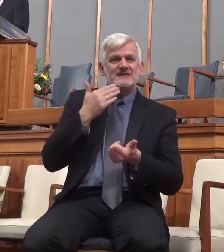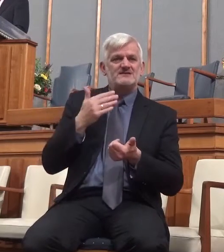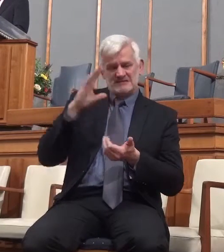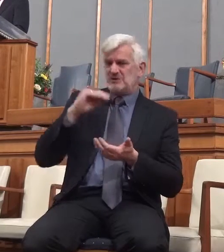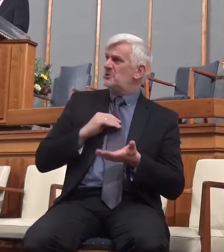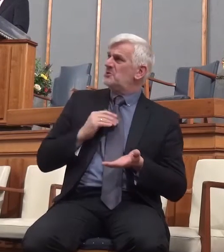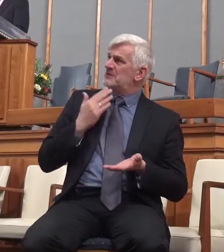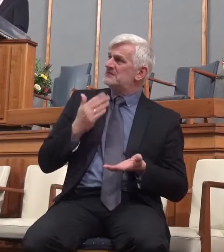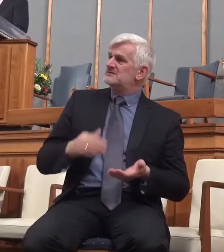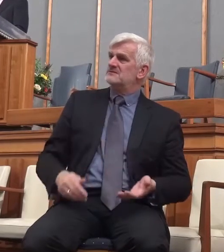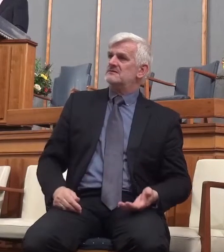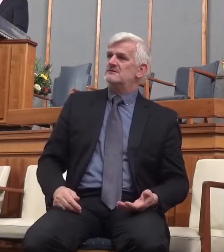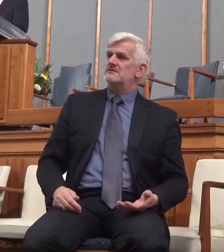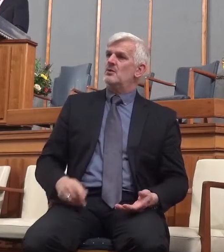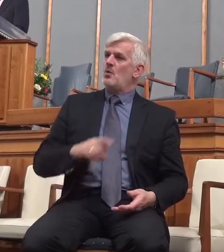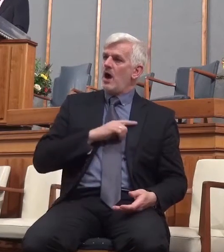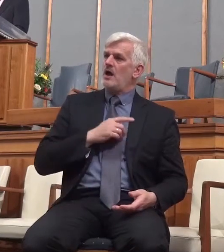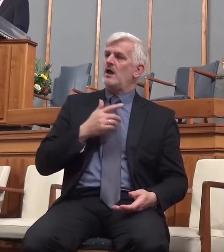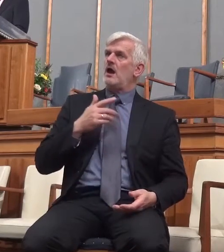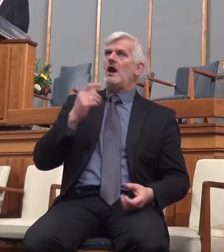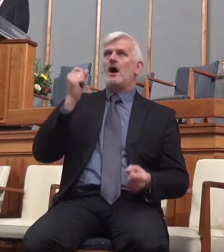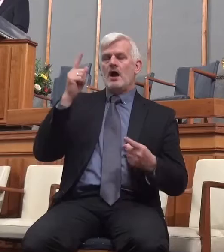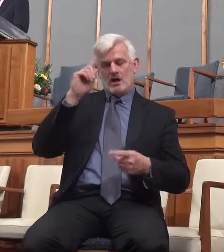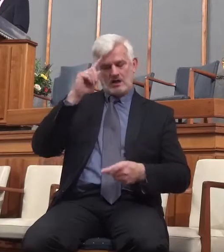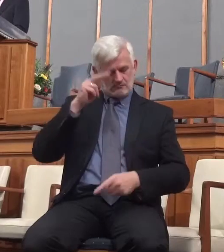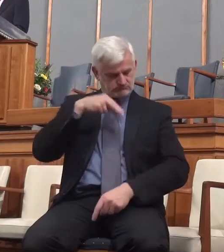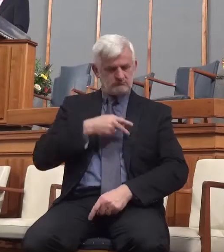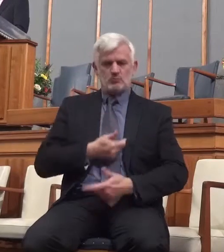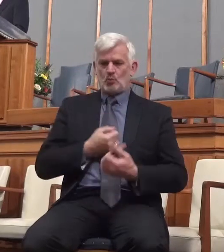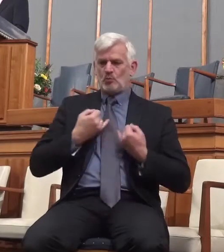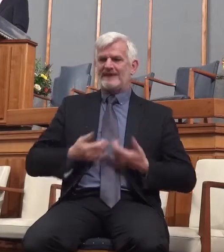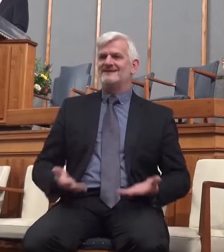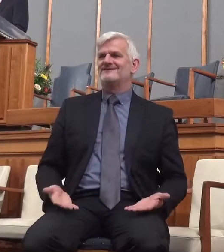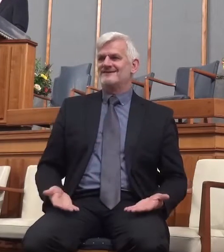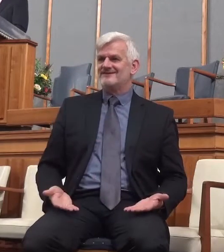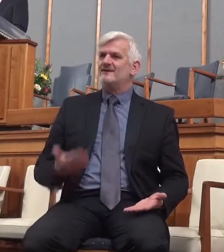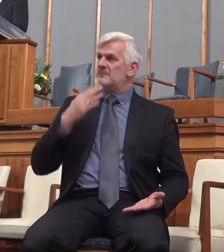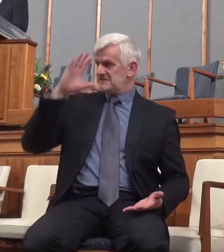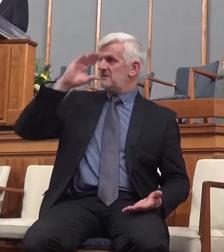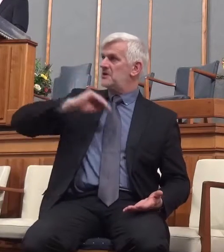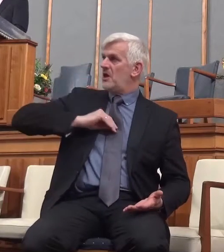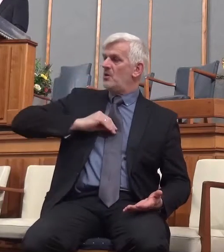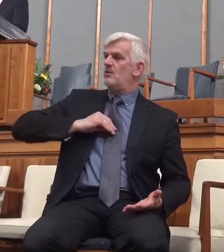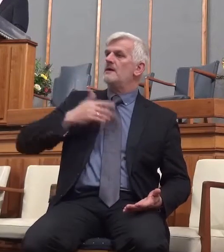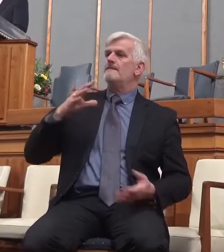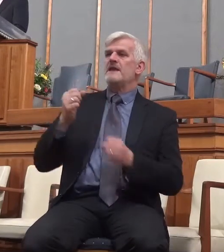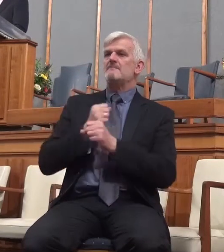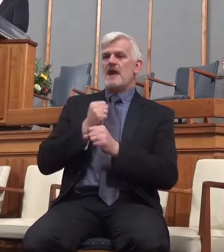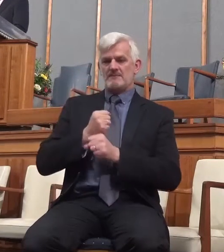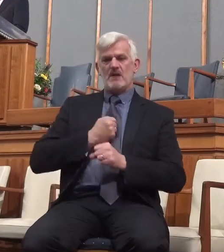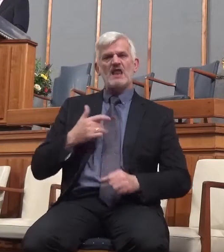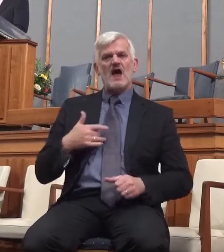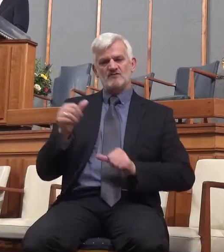is, that I may know how frail I am. Behold, thou hast made my days as an